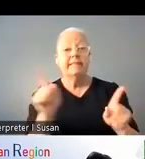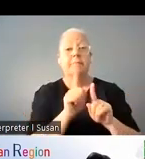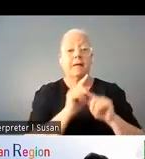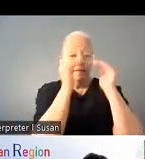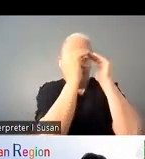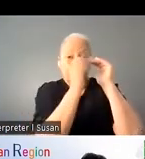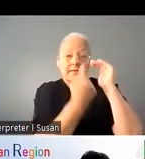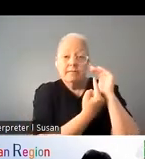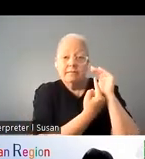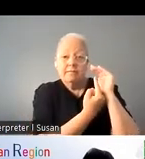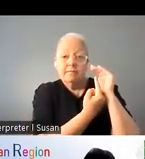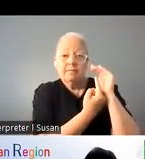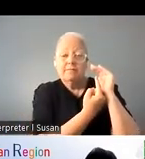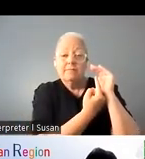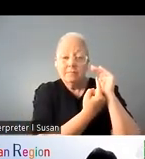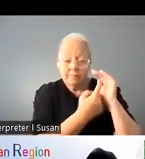The next